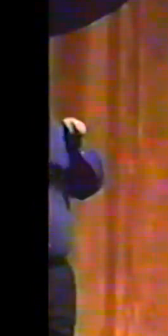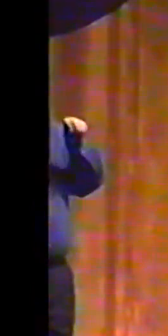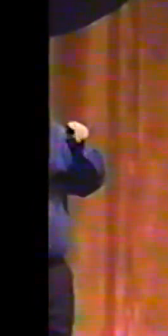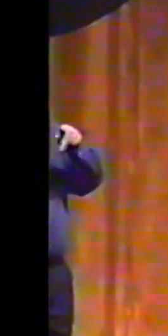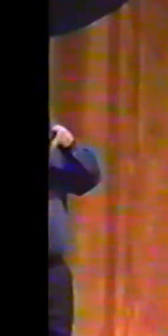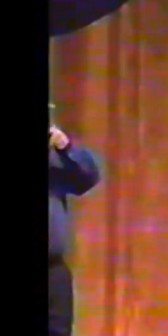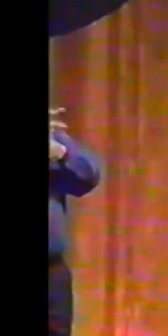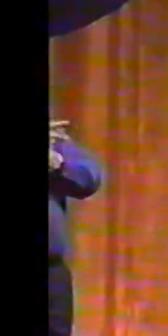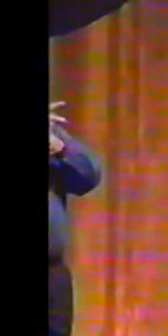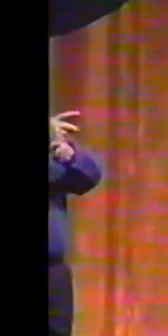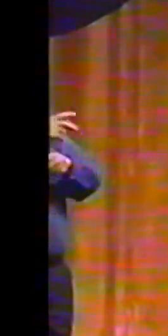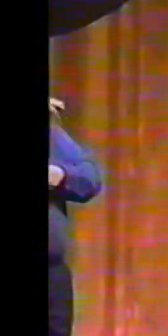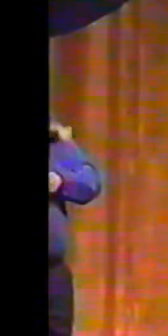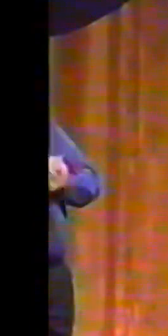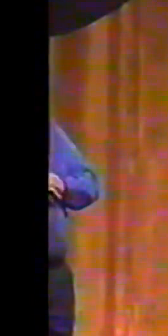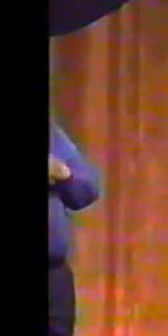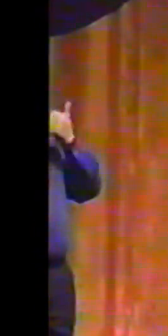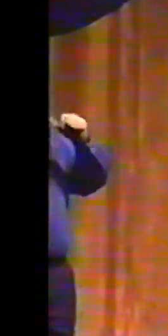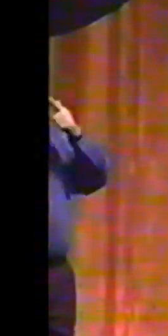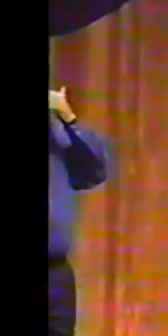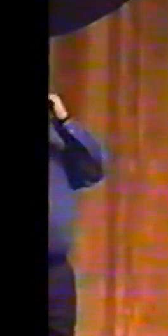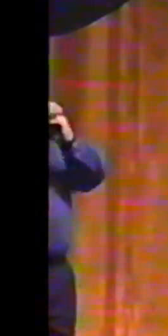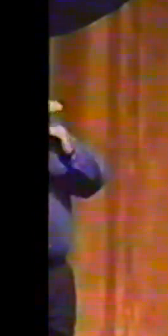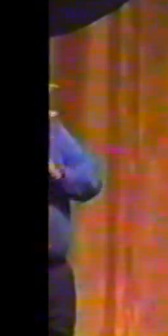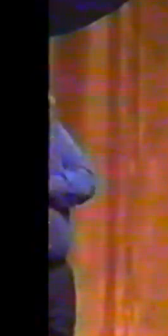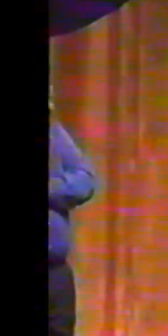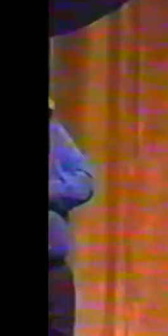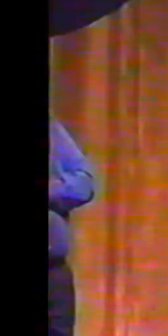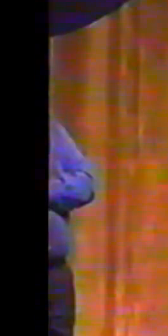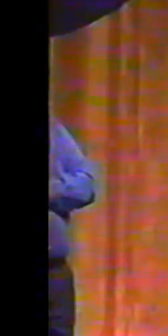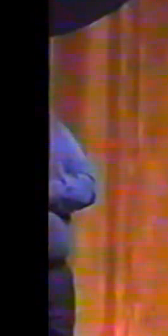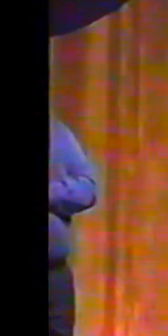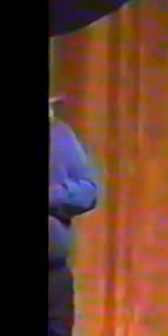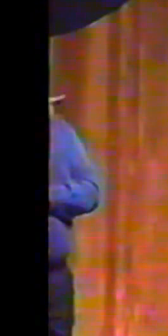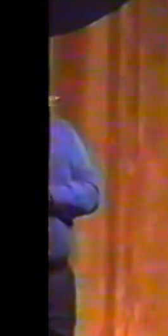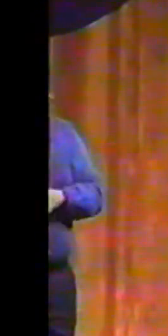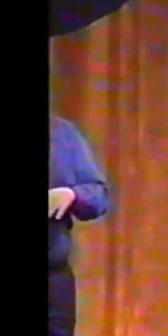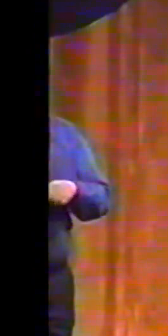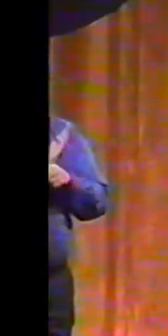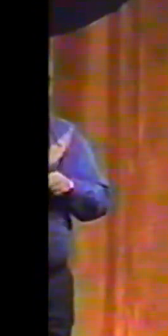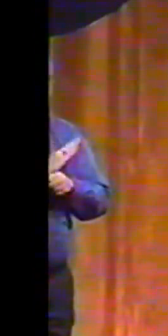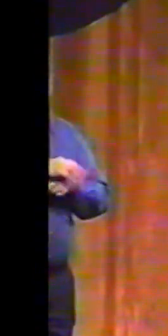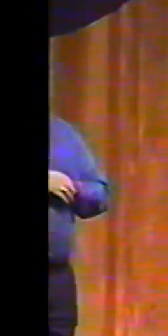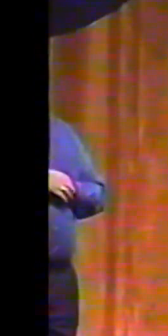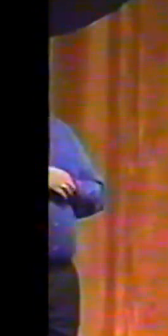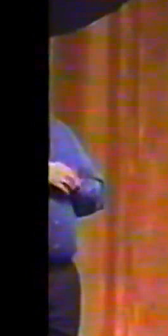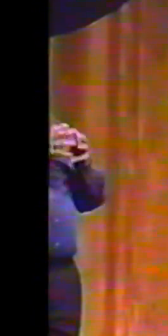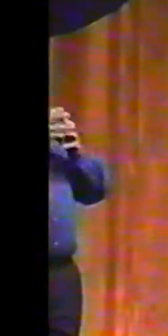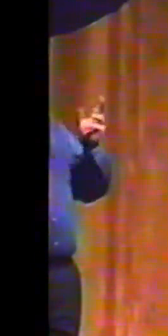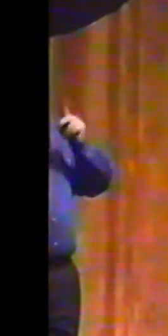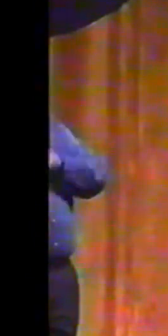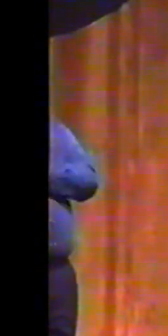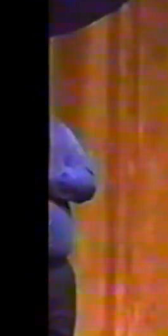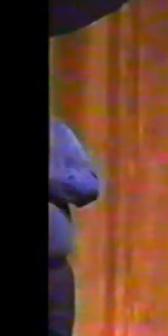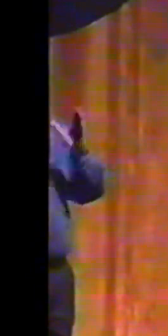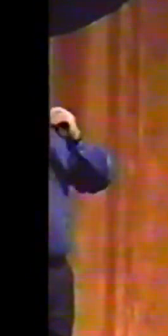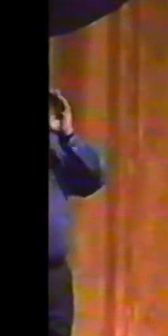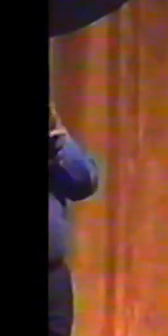corruption? Well, I can tell you that people in the INS are really concerned about it, and there have been a lot of efforts. I mean, all of the things that